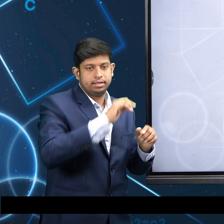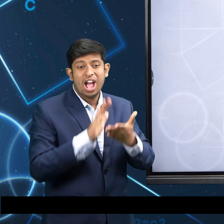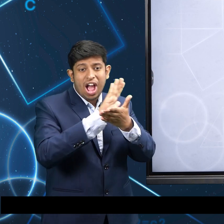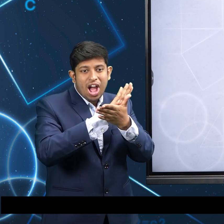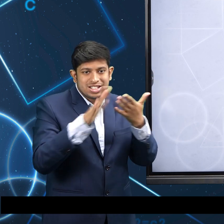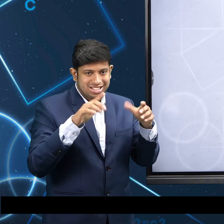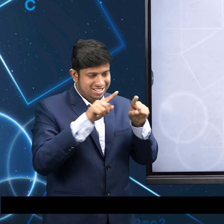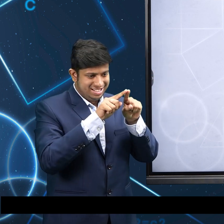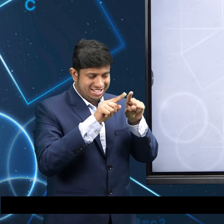height,